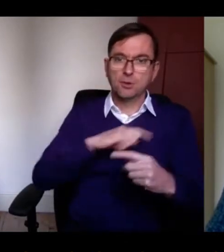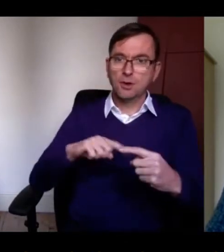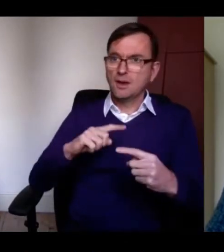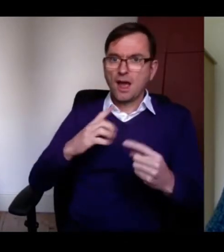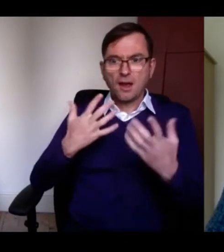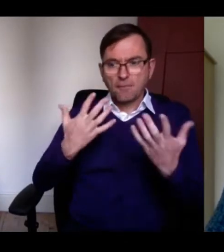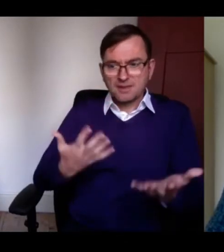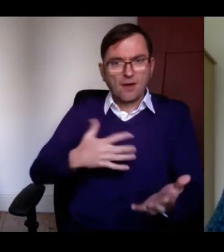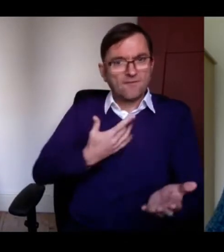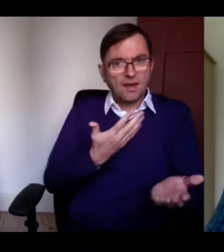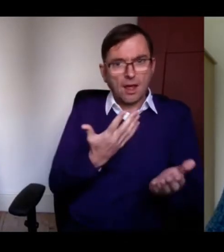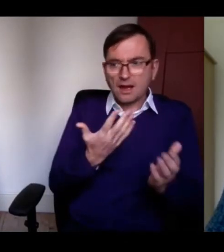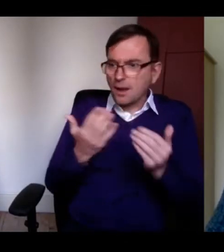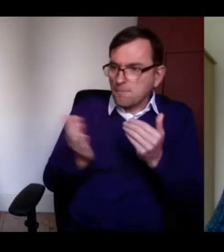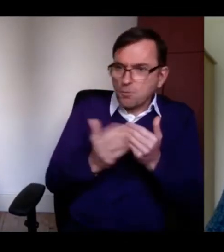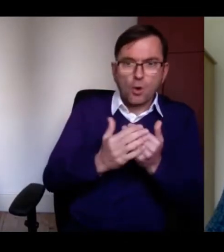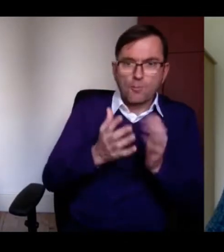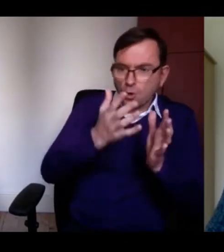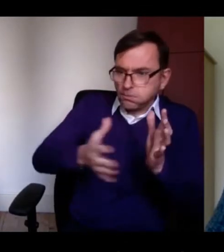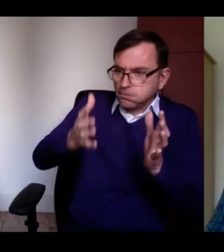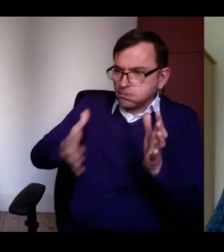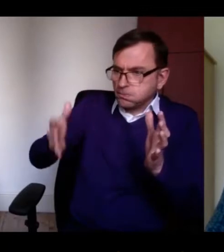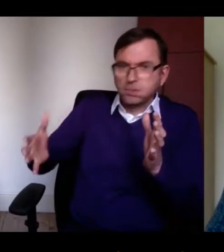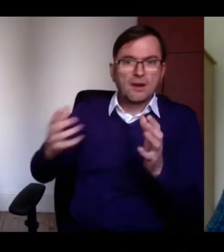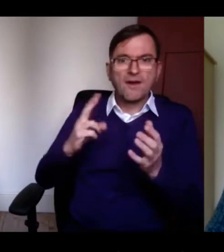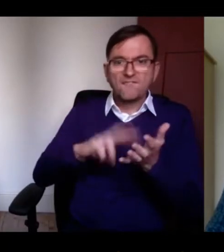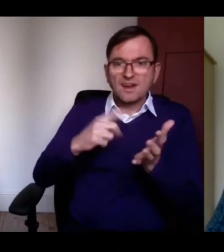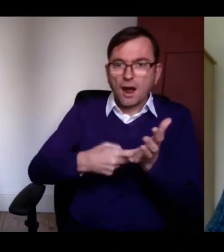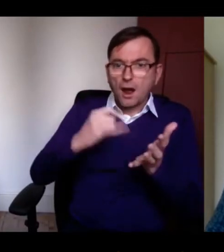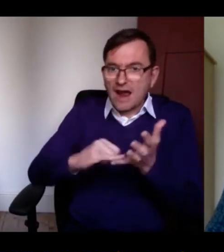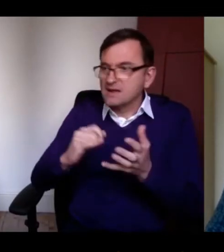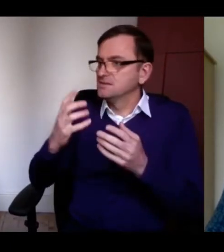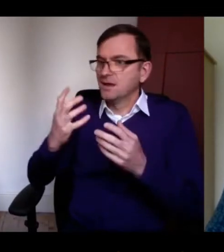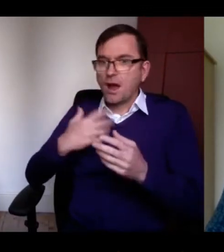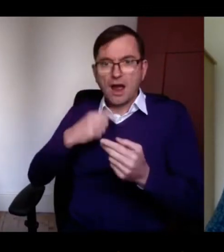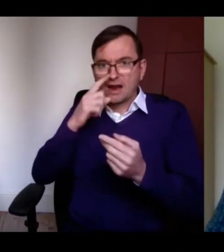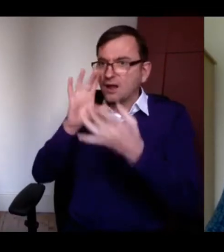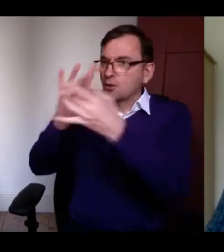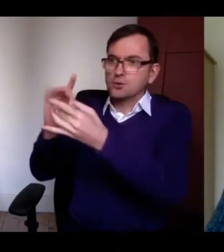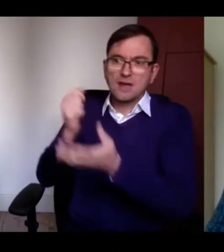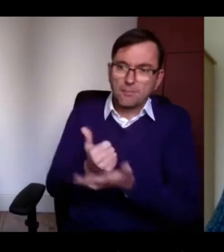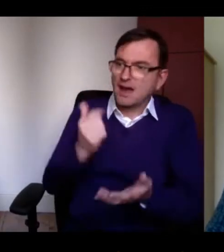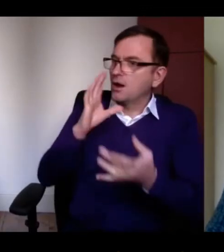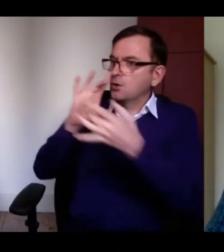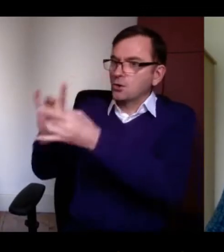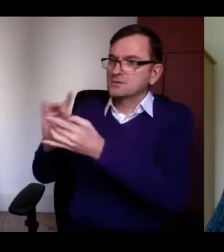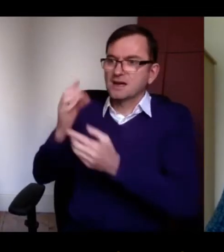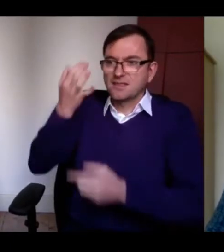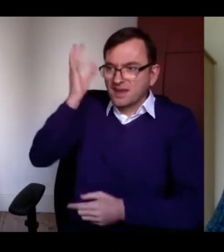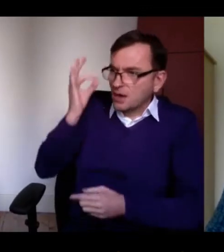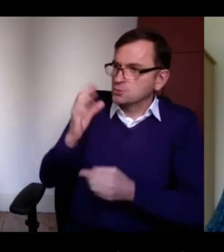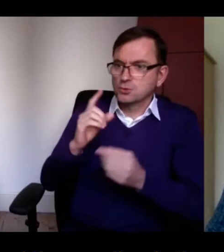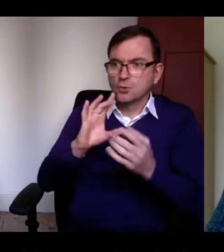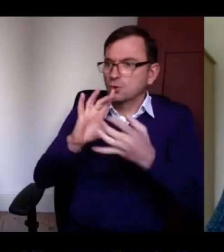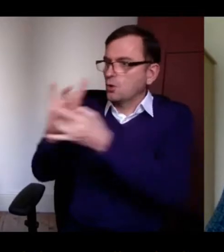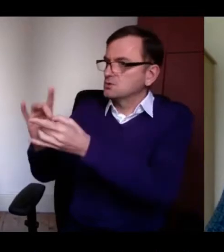and my sign language was when I was meeting deaf people. But now more and more, because VRS, I can contact banks